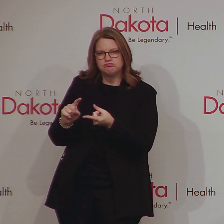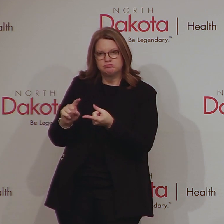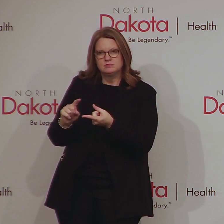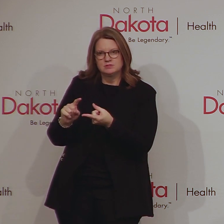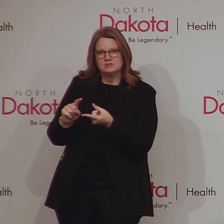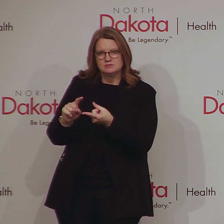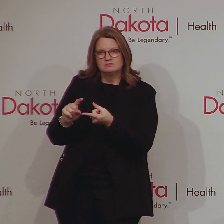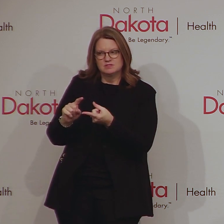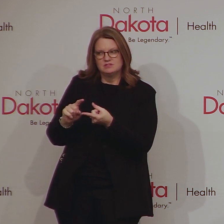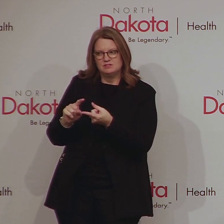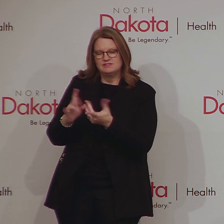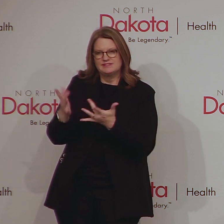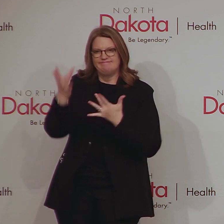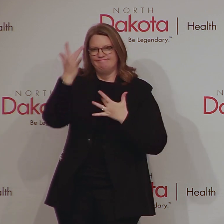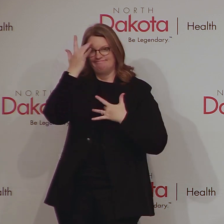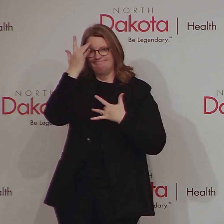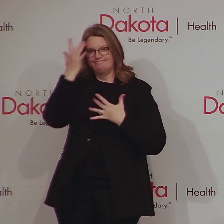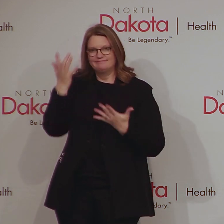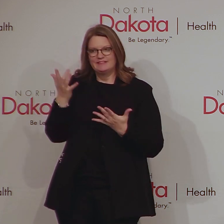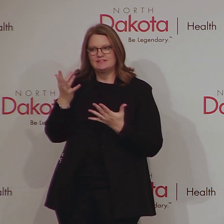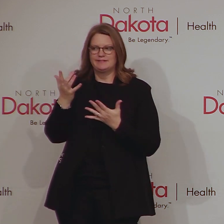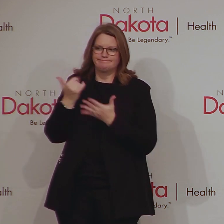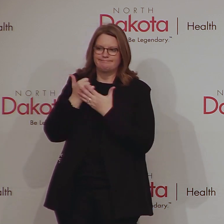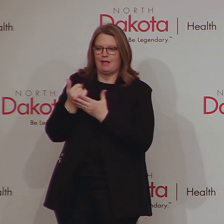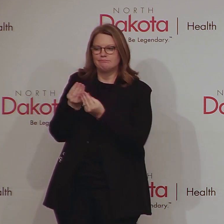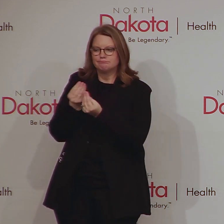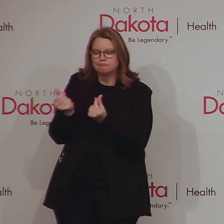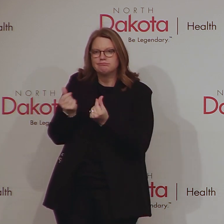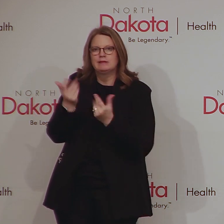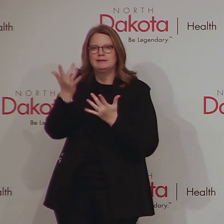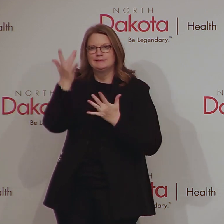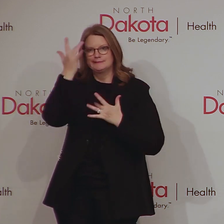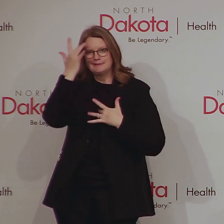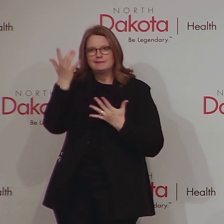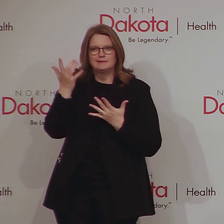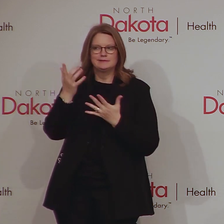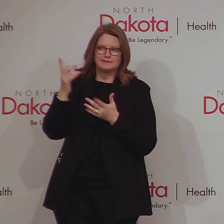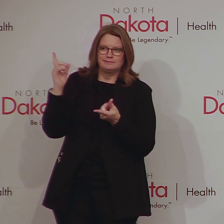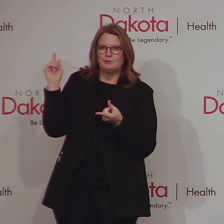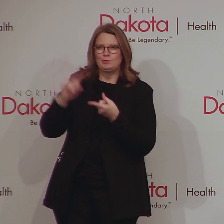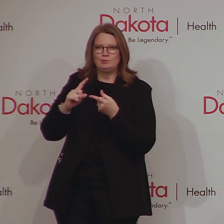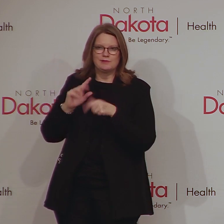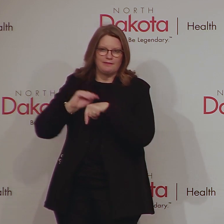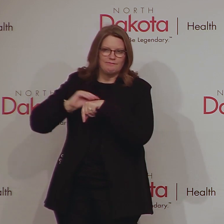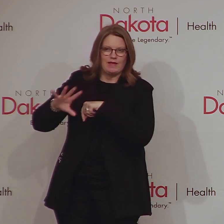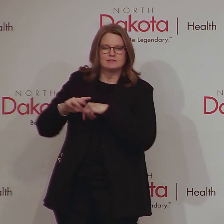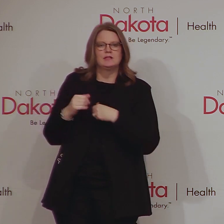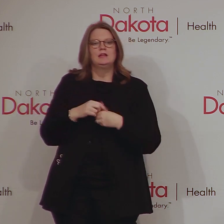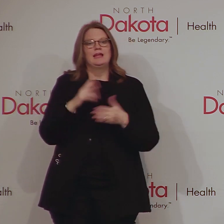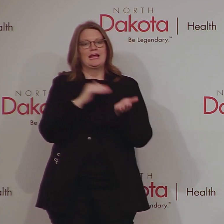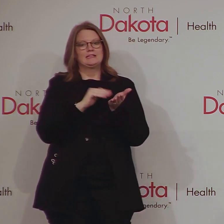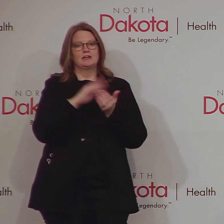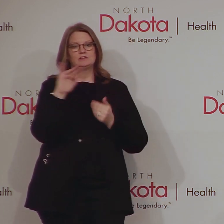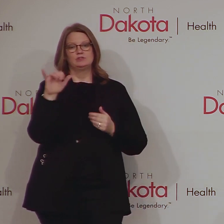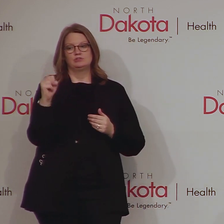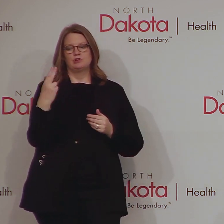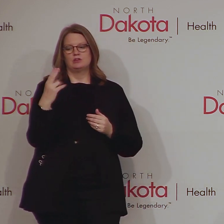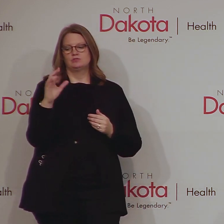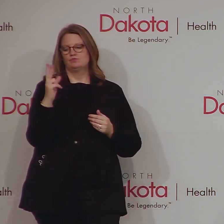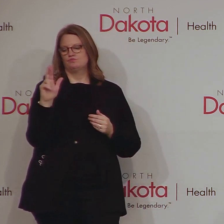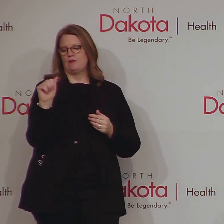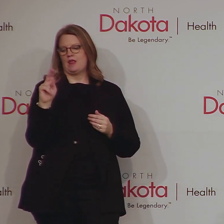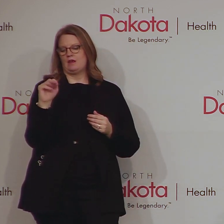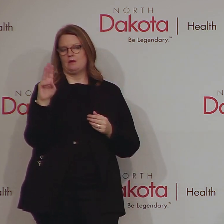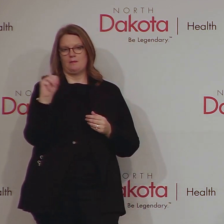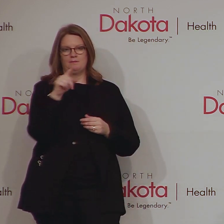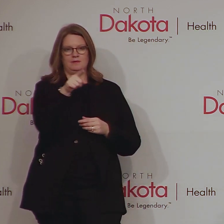survival rates. And here today to talk about that leg of our strategy is Dr. Josh Ranum from West River Health Services and the VP